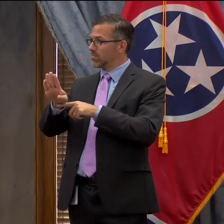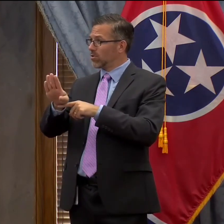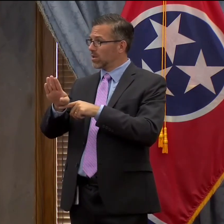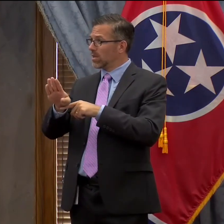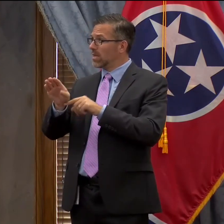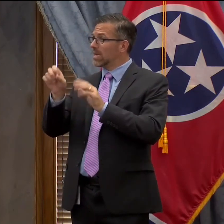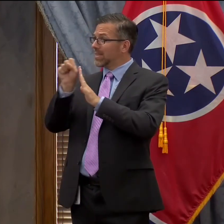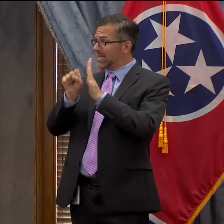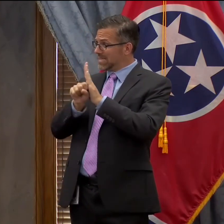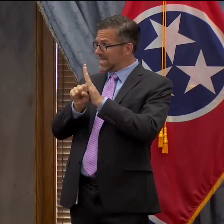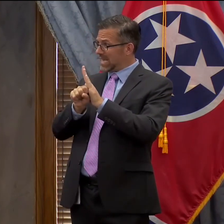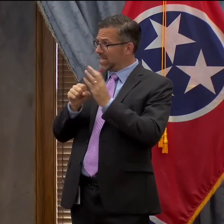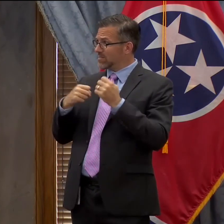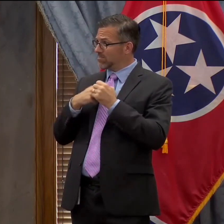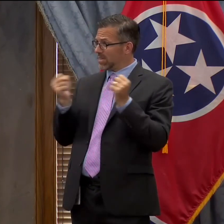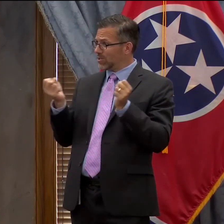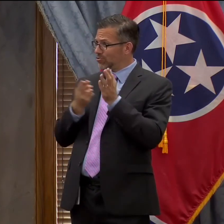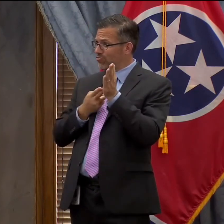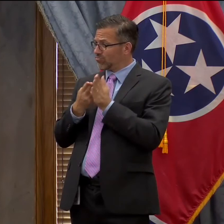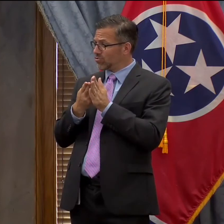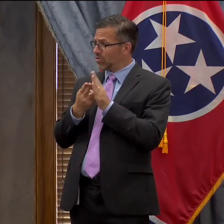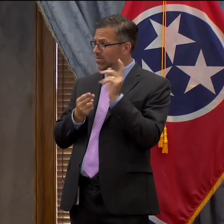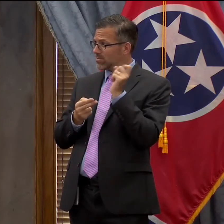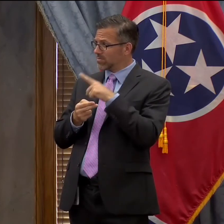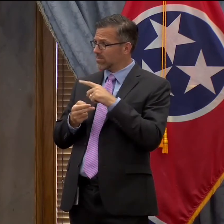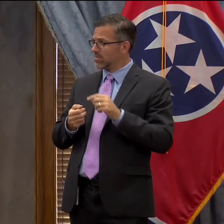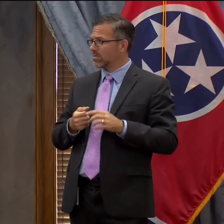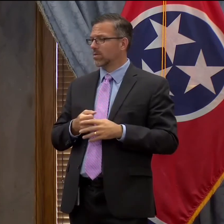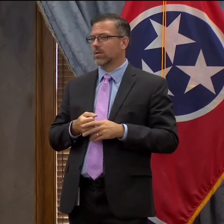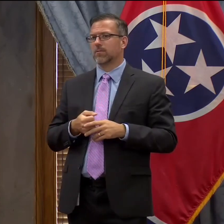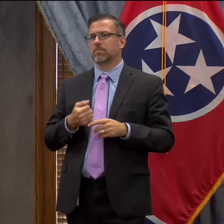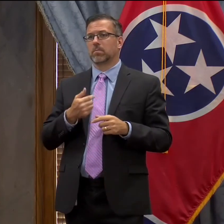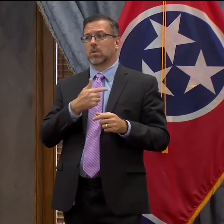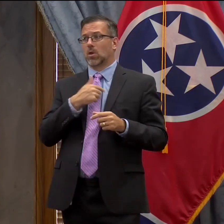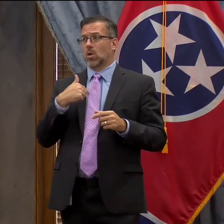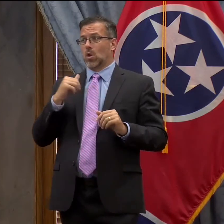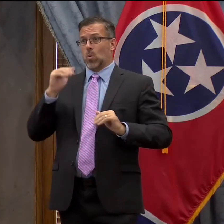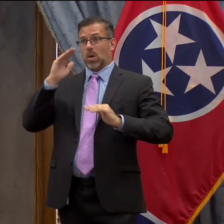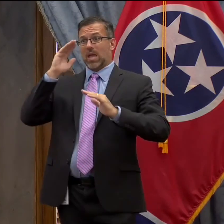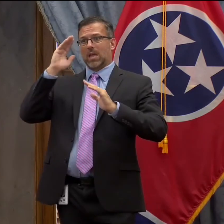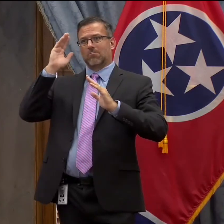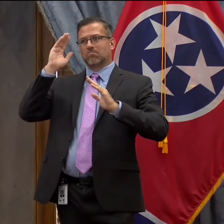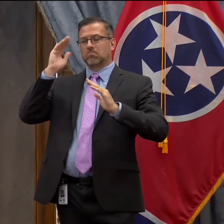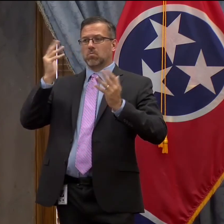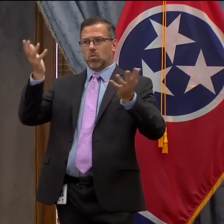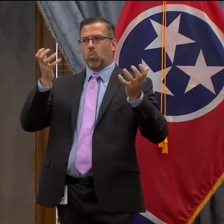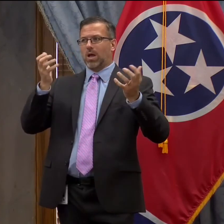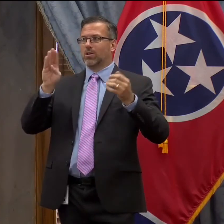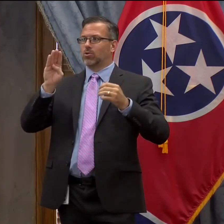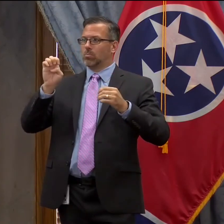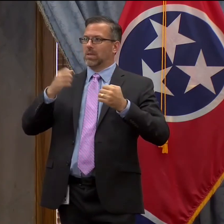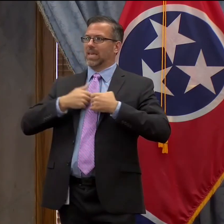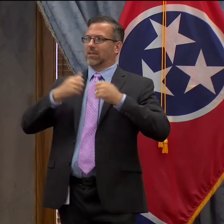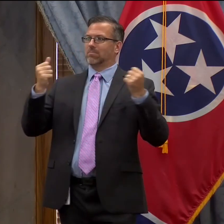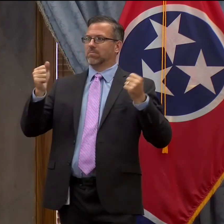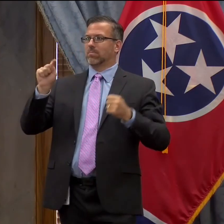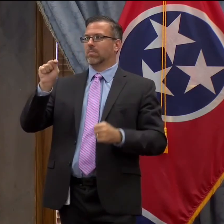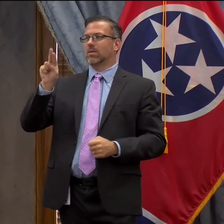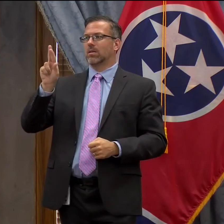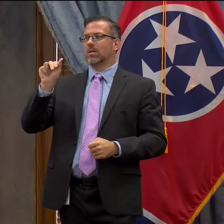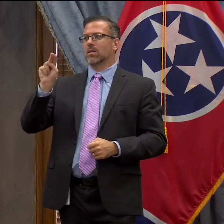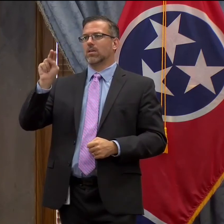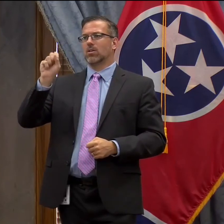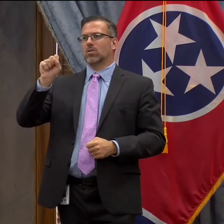is being as transparent as possible? Yeah, well, we hope that by being as transparent as possible, we can show folks that we're